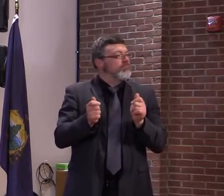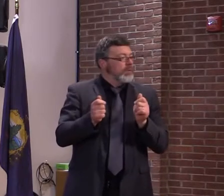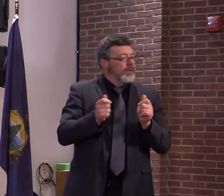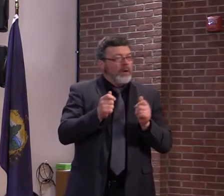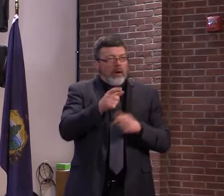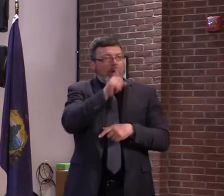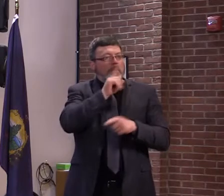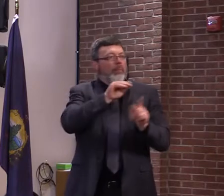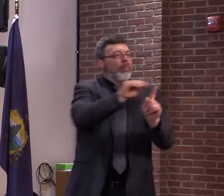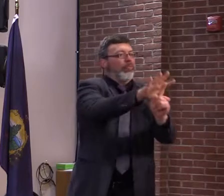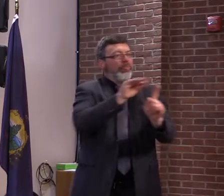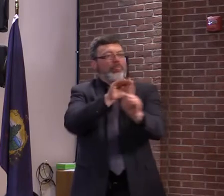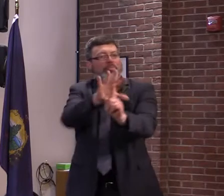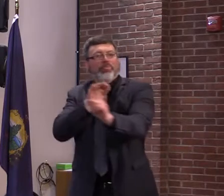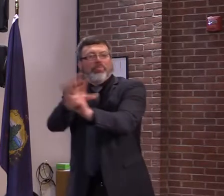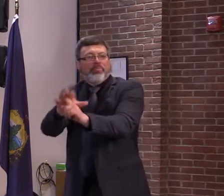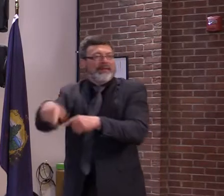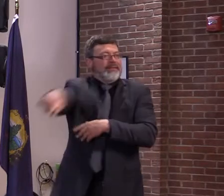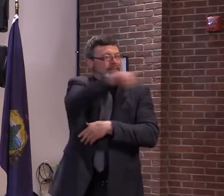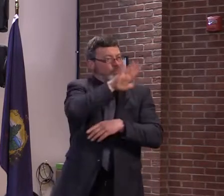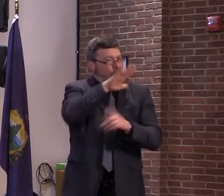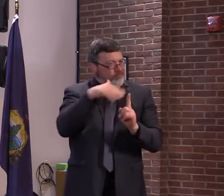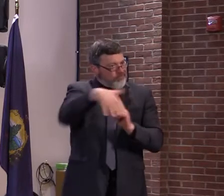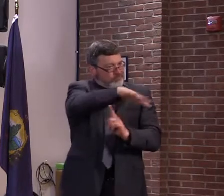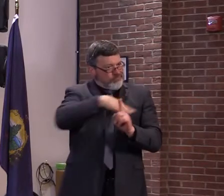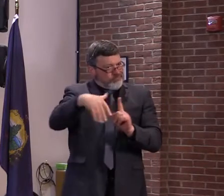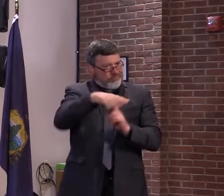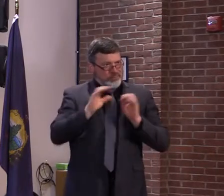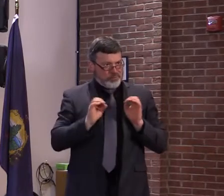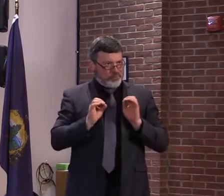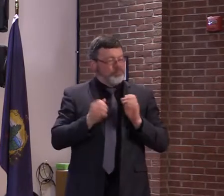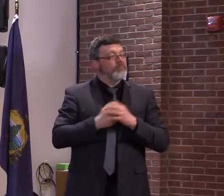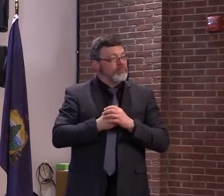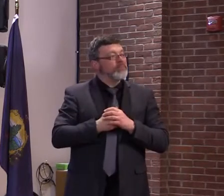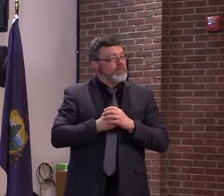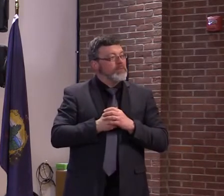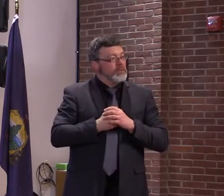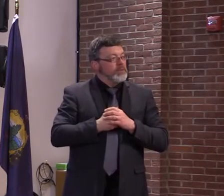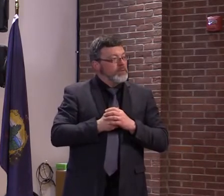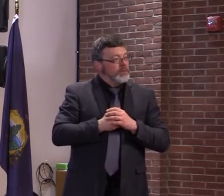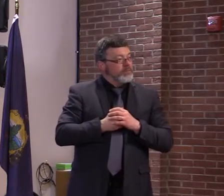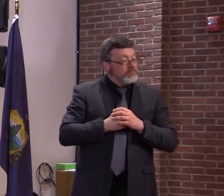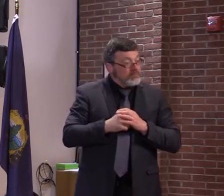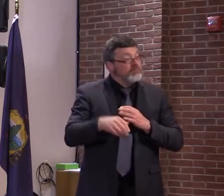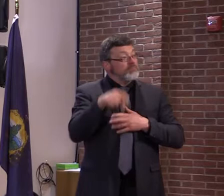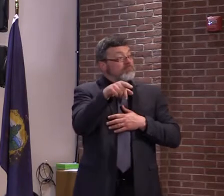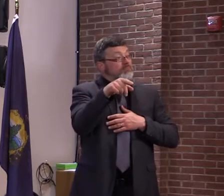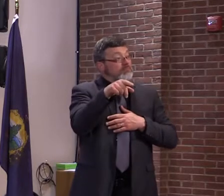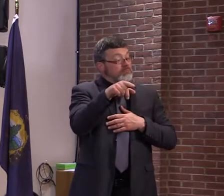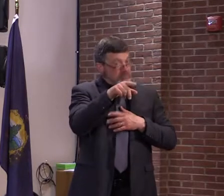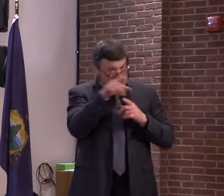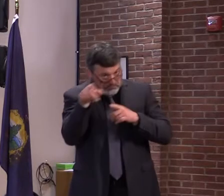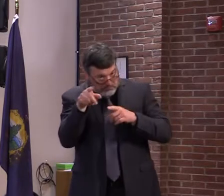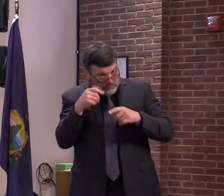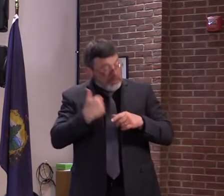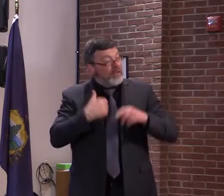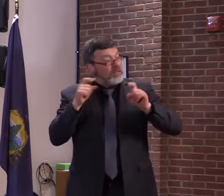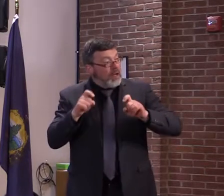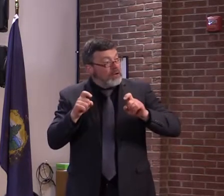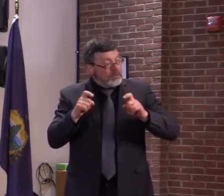spread quickly. And thank you to those who are reporting their take-home test results by visiting our